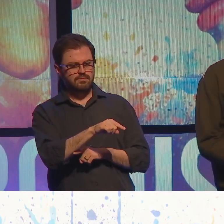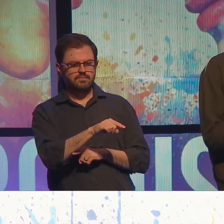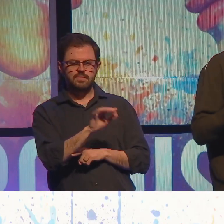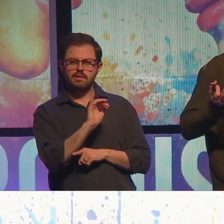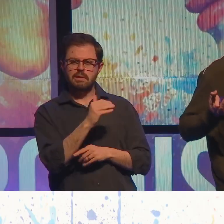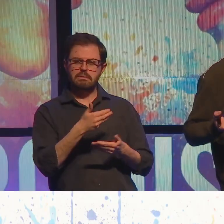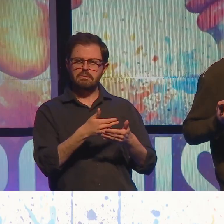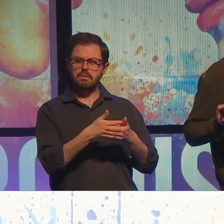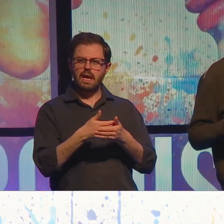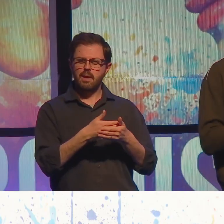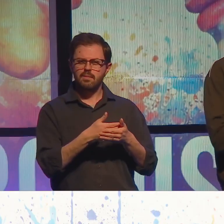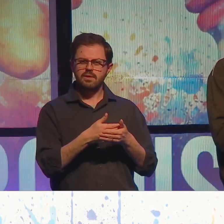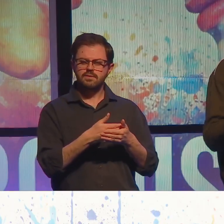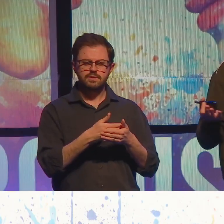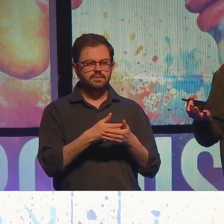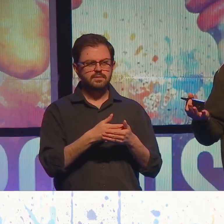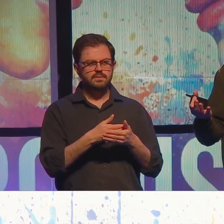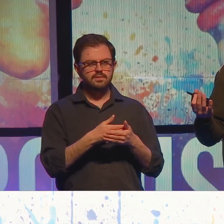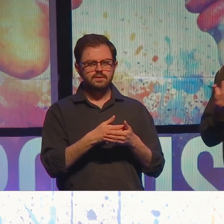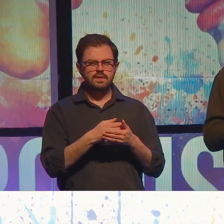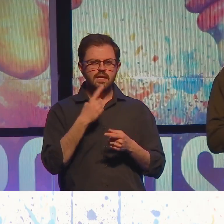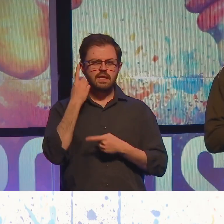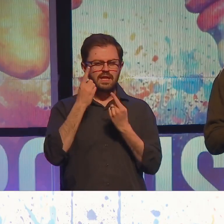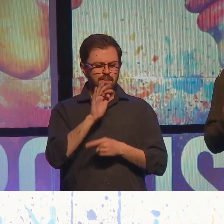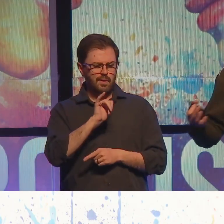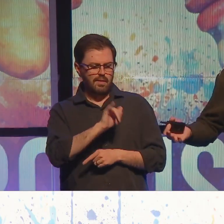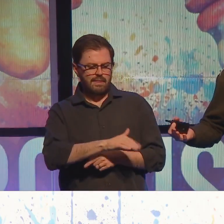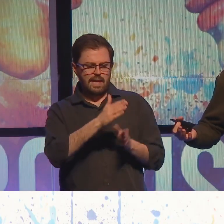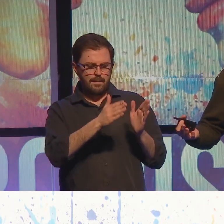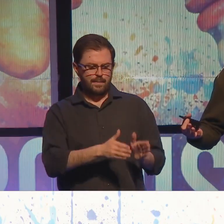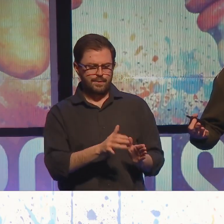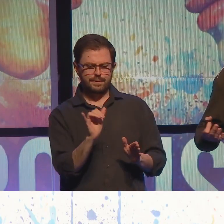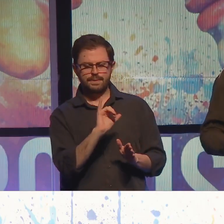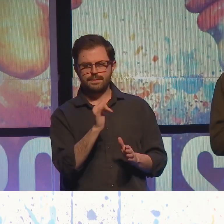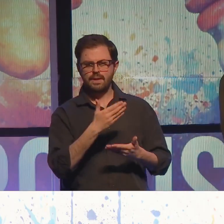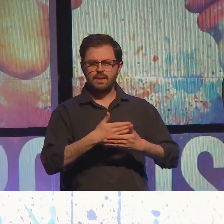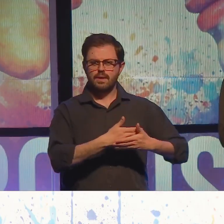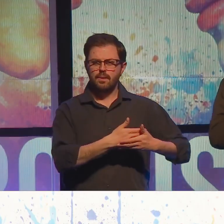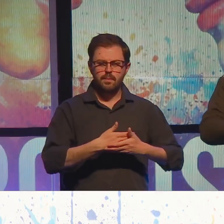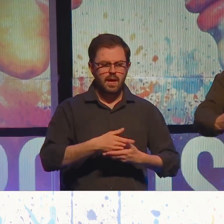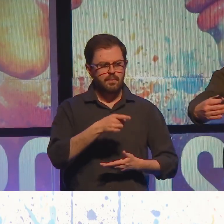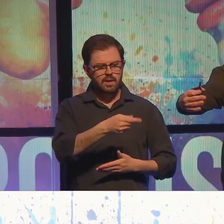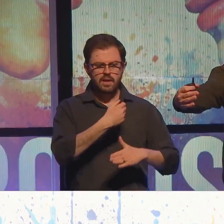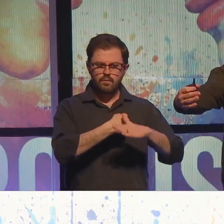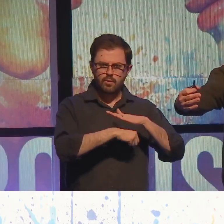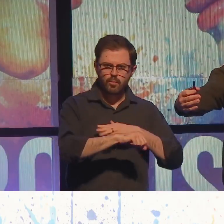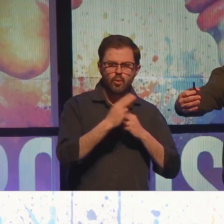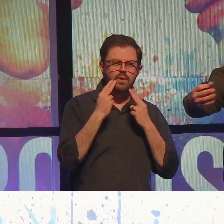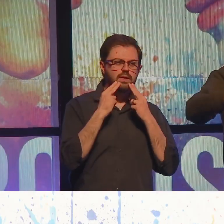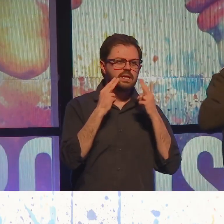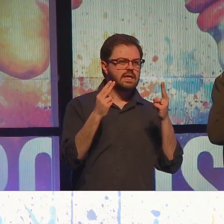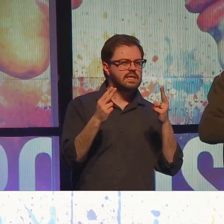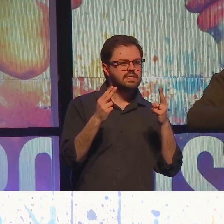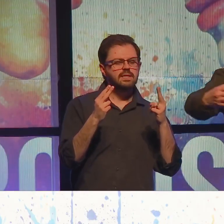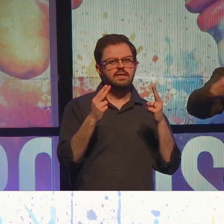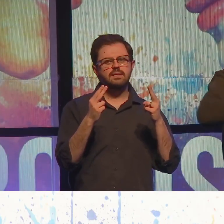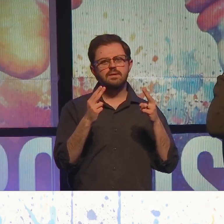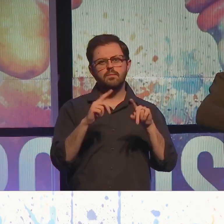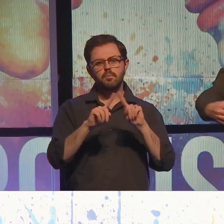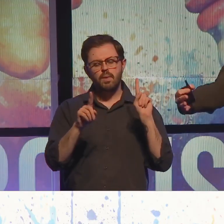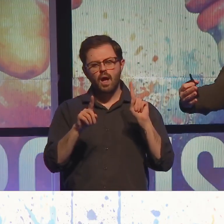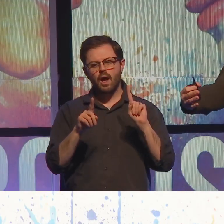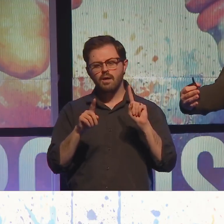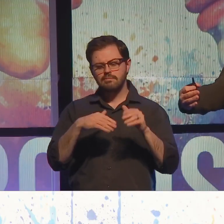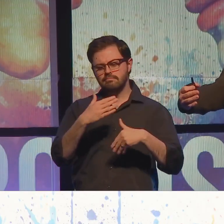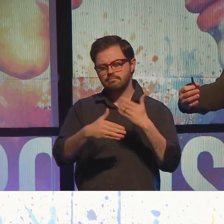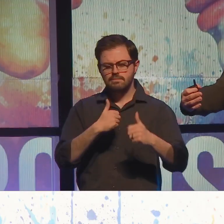Just a little baby, born into innocence and life and a whole lot of experiences, a whole lot of hurt, a whole